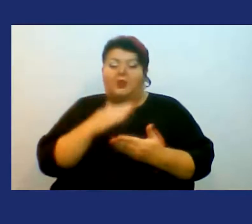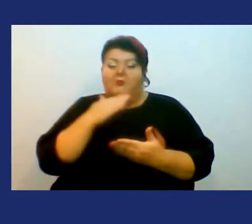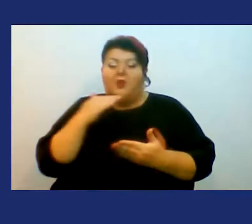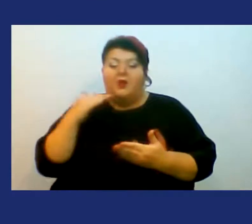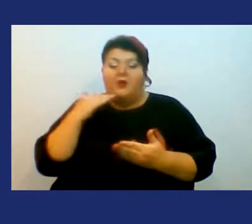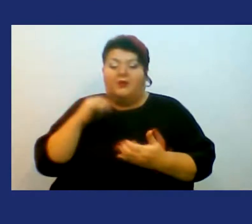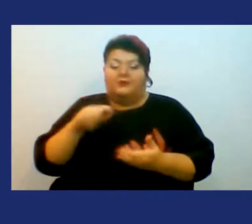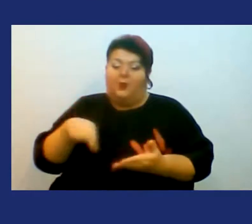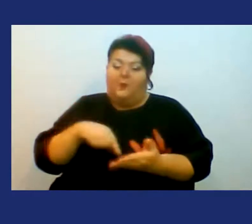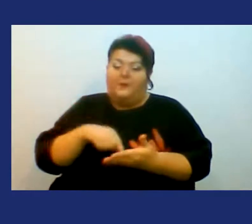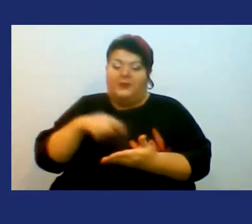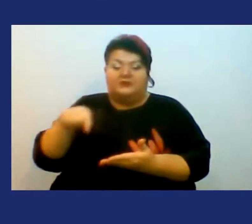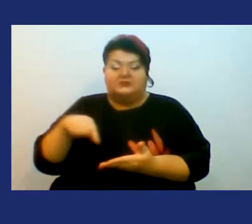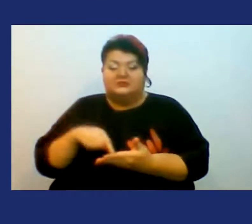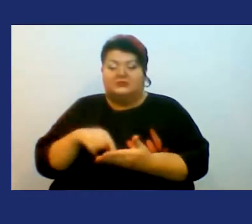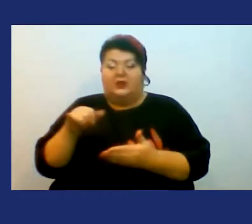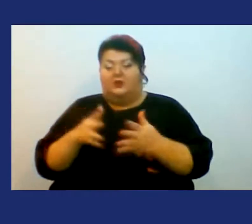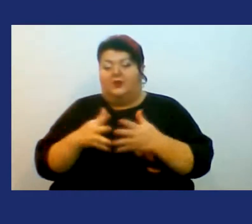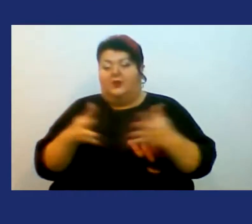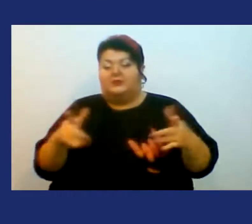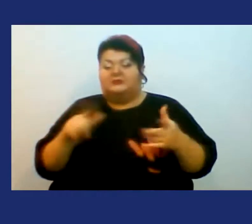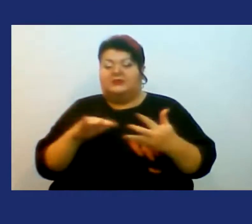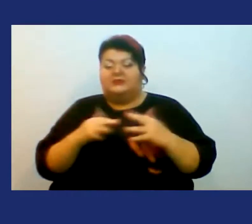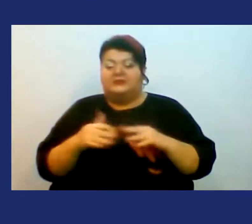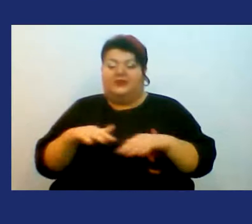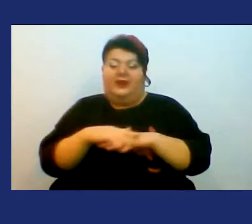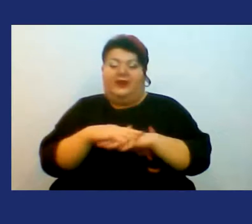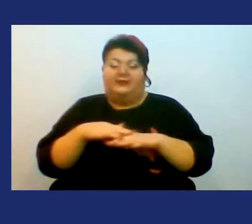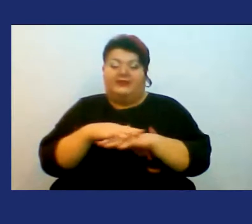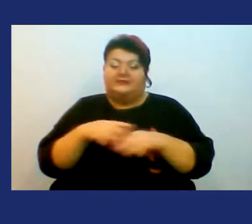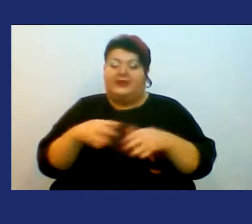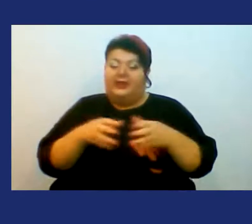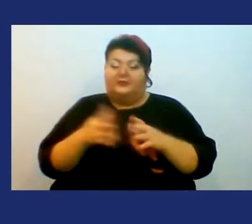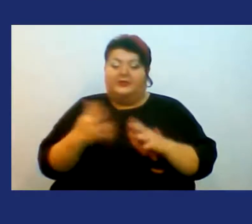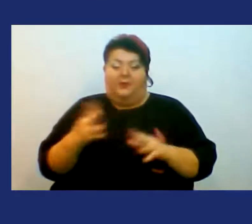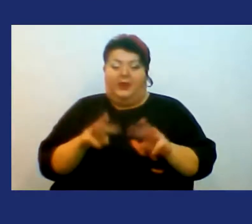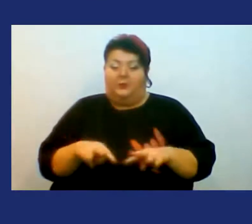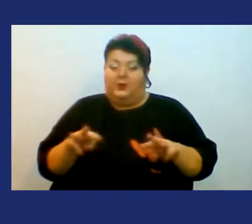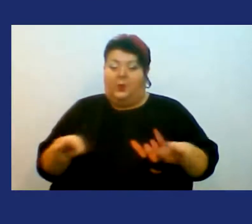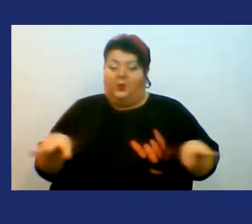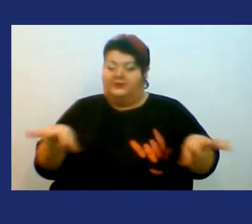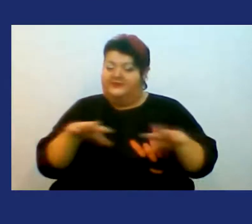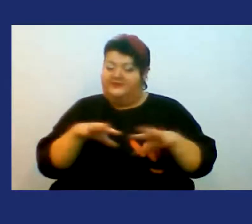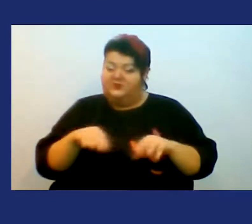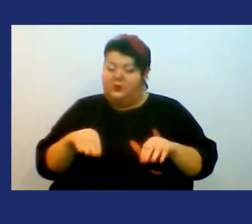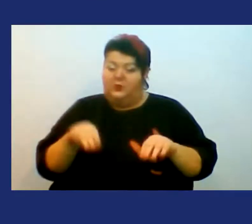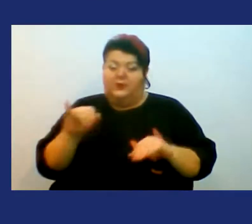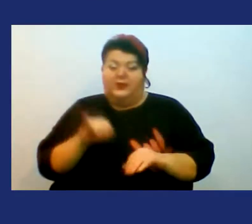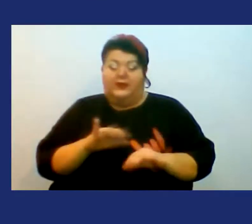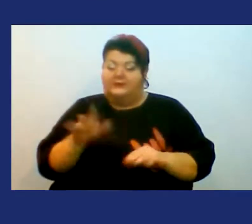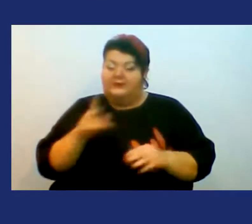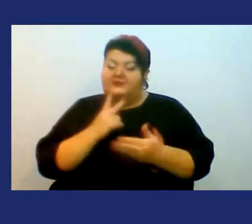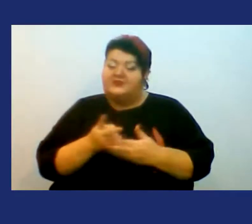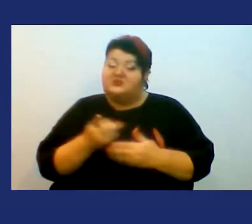million people living here. But the presidential candidates really fight over our states, even though we have 10 electoral votes. Again,